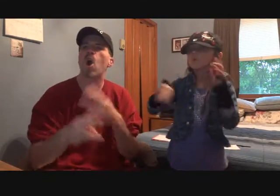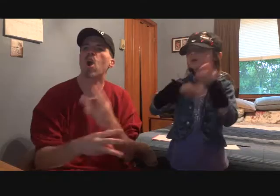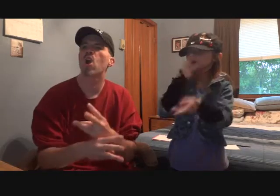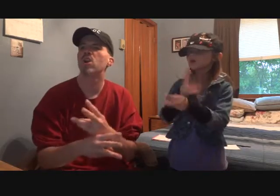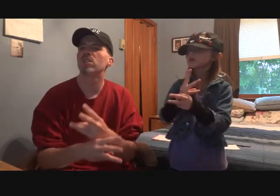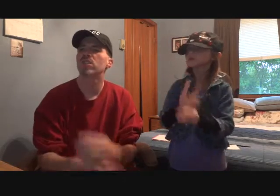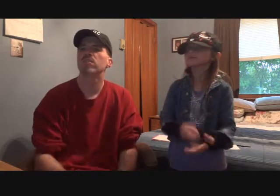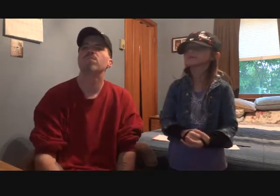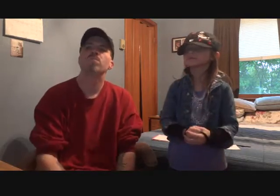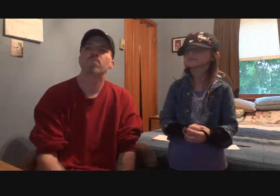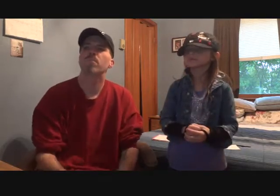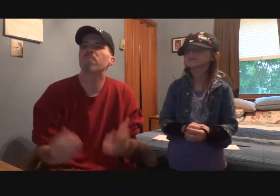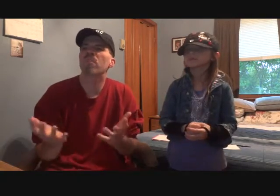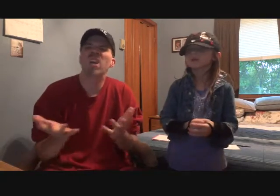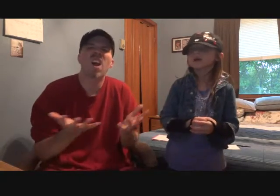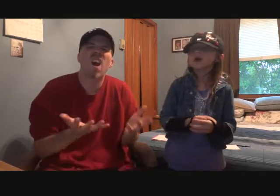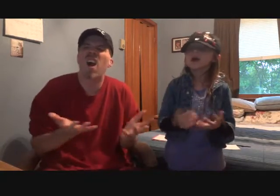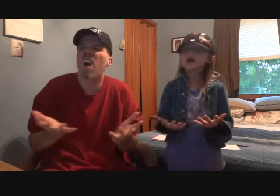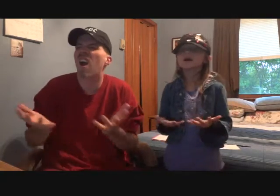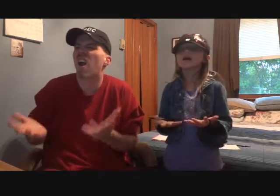world I'm home